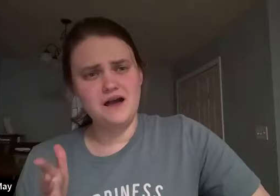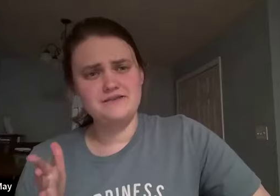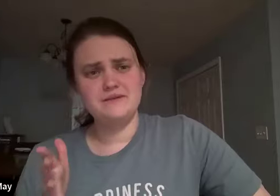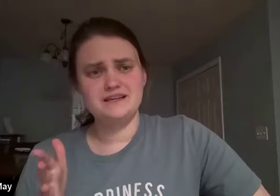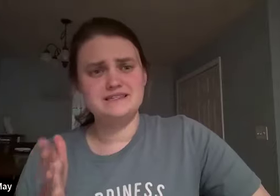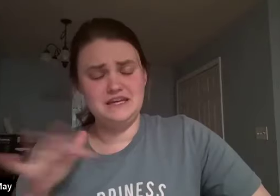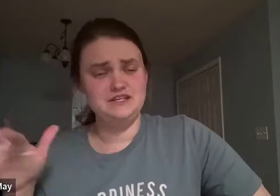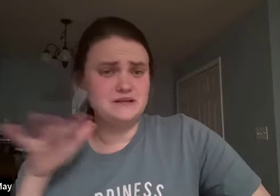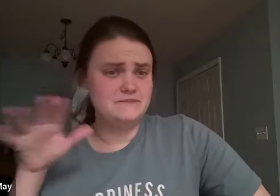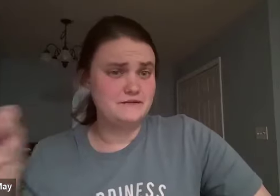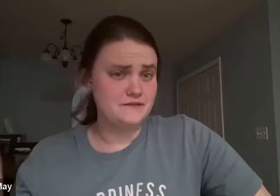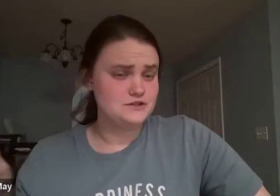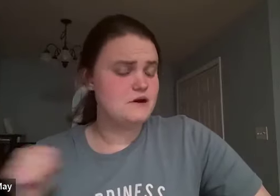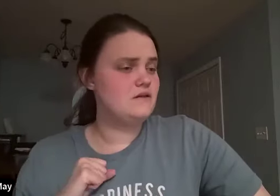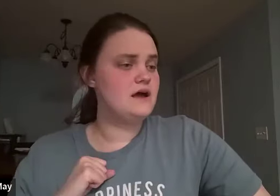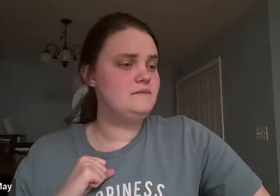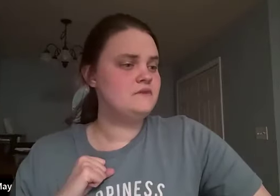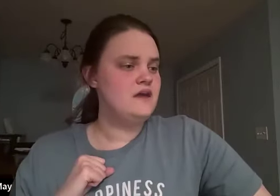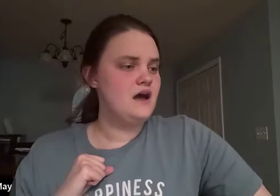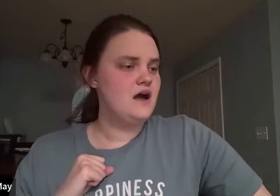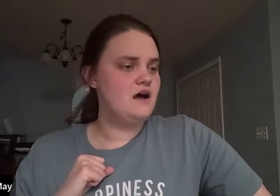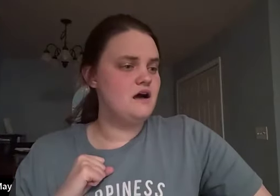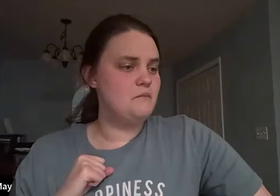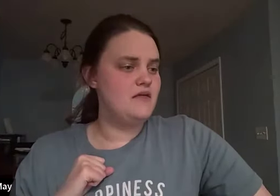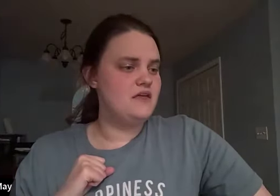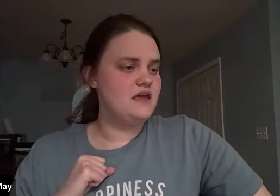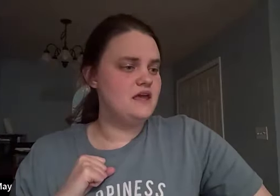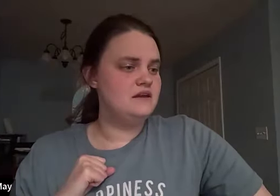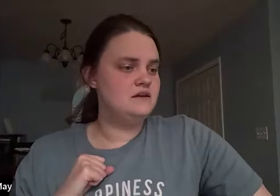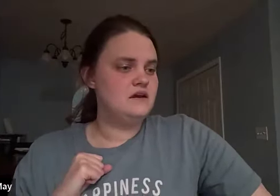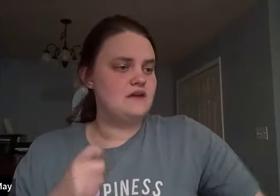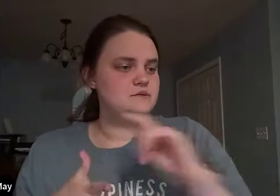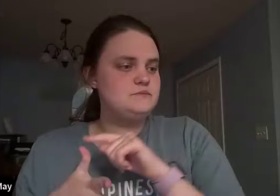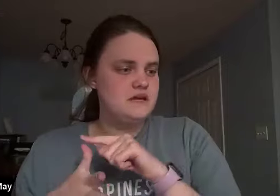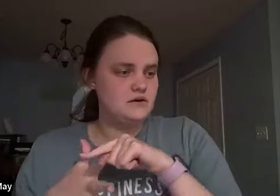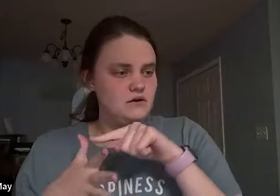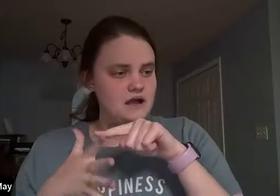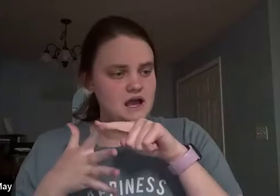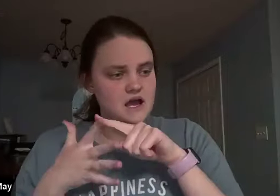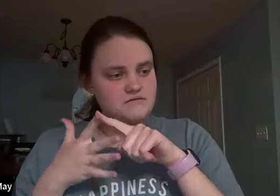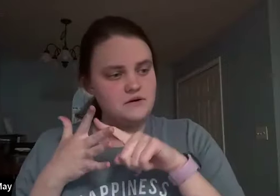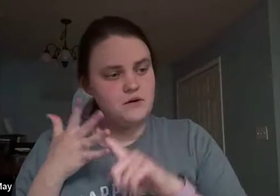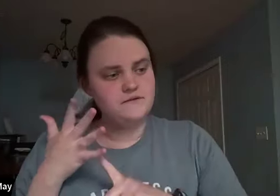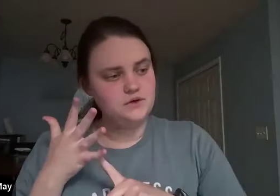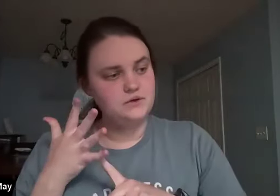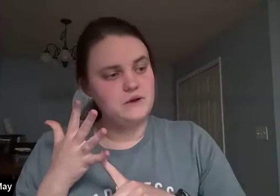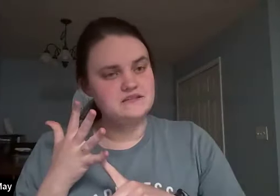lot of them, like I said, they do end up being fingerspelled a lot. And then after we do pickle, I have a few ways of how